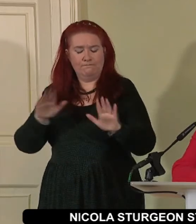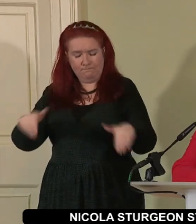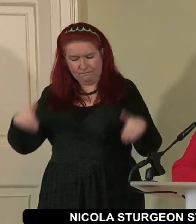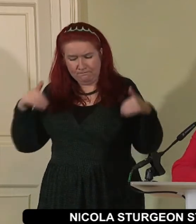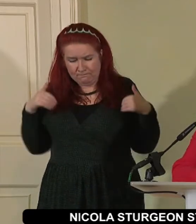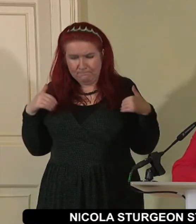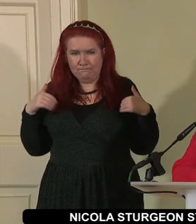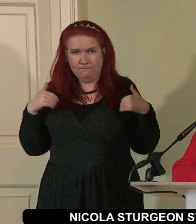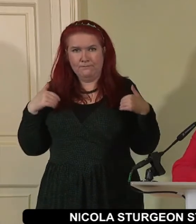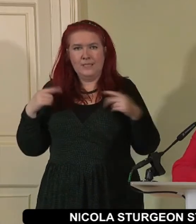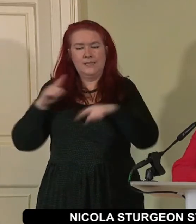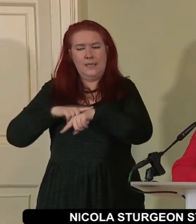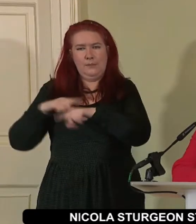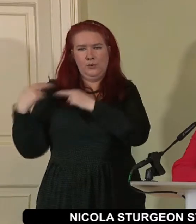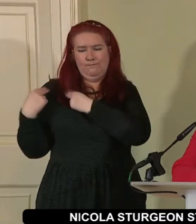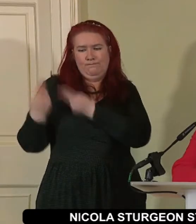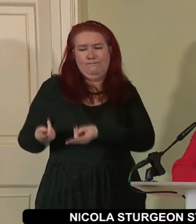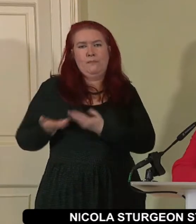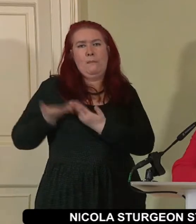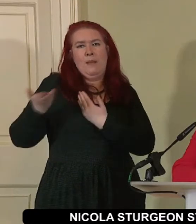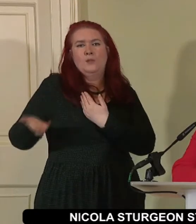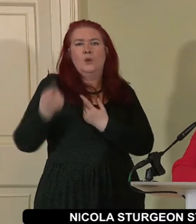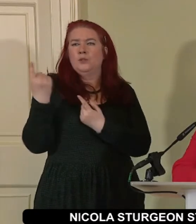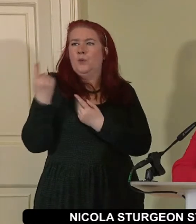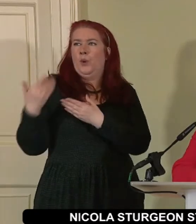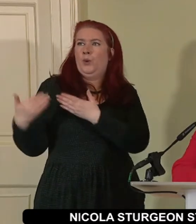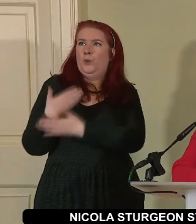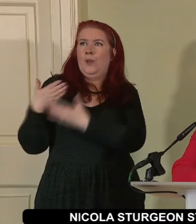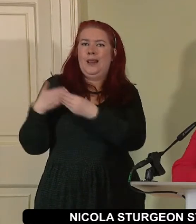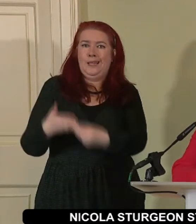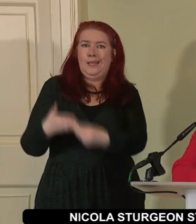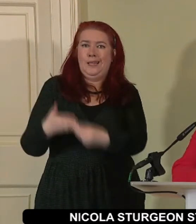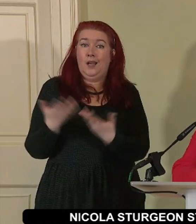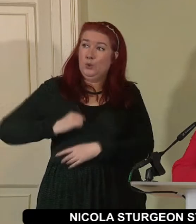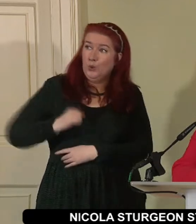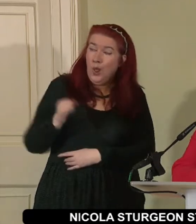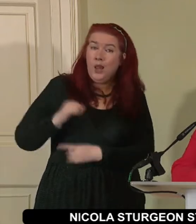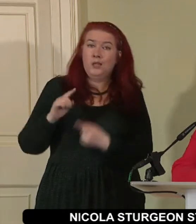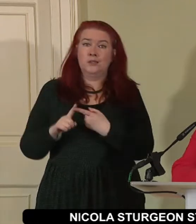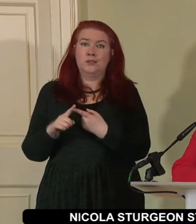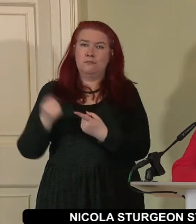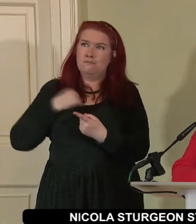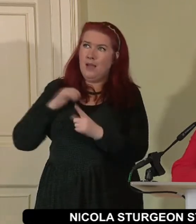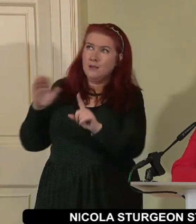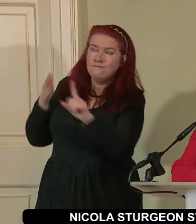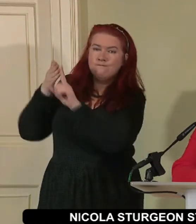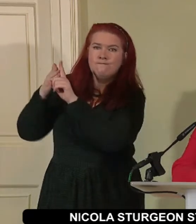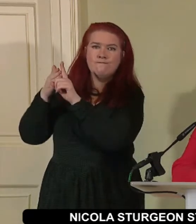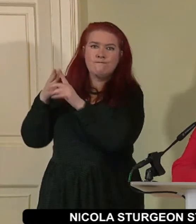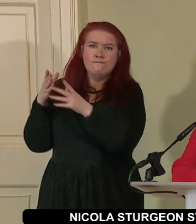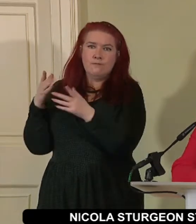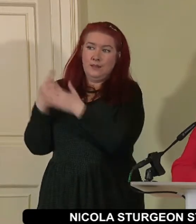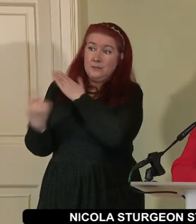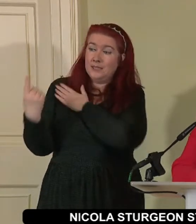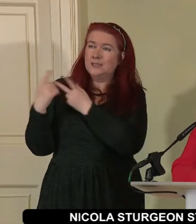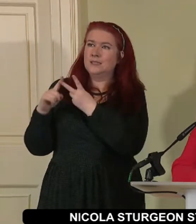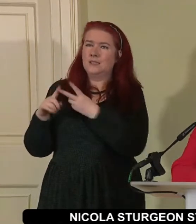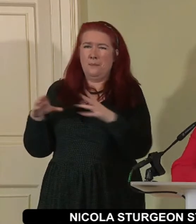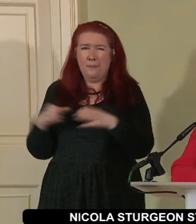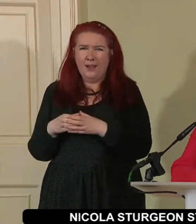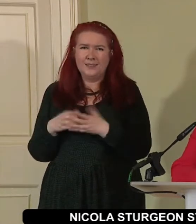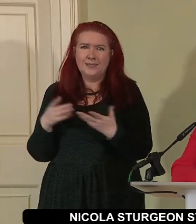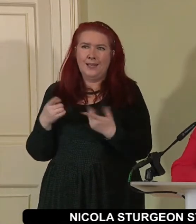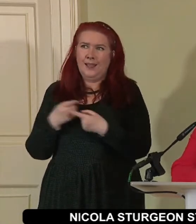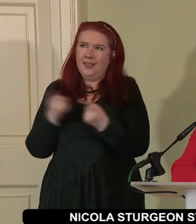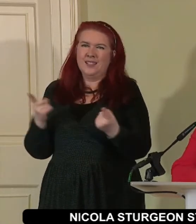on to someone else. The country, the cause I believe in, my party, everything is bigger